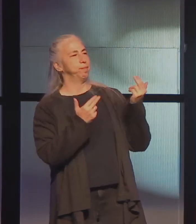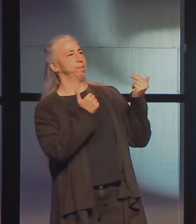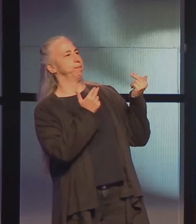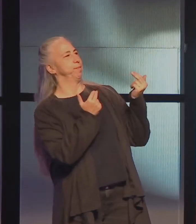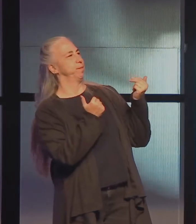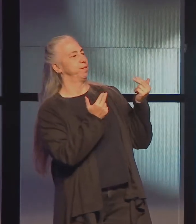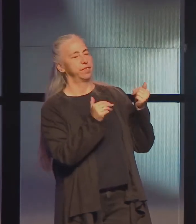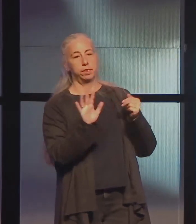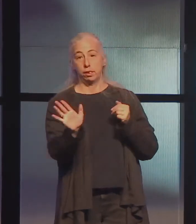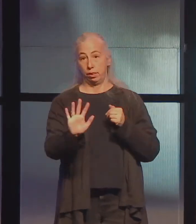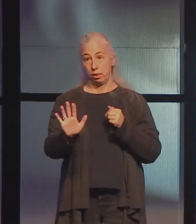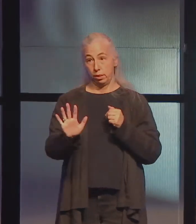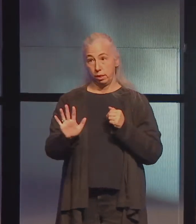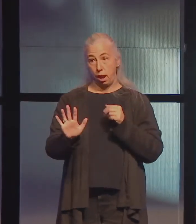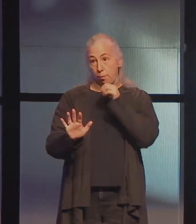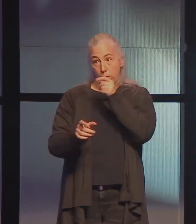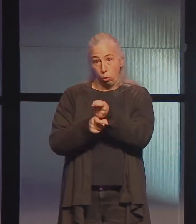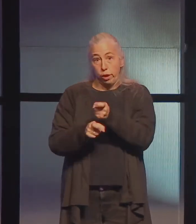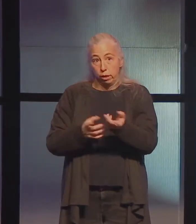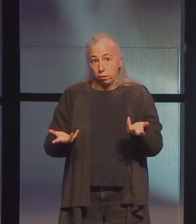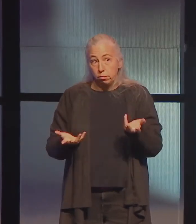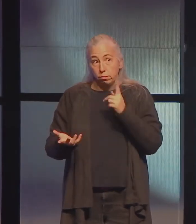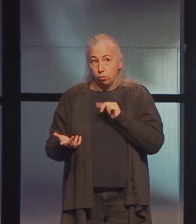That is not meant to be a joke.